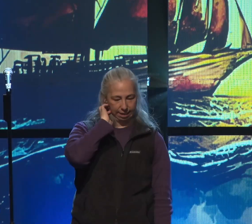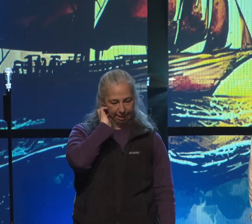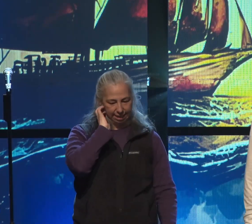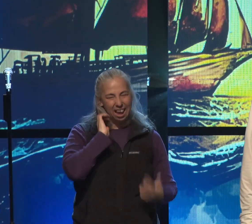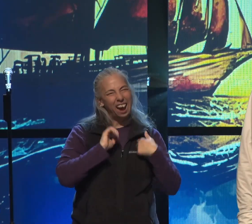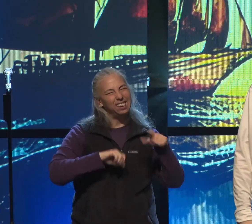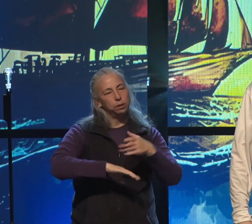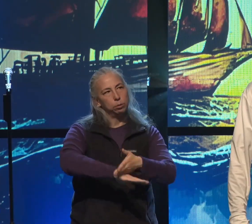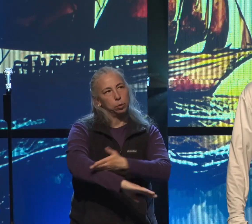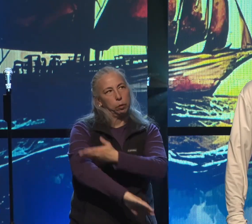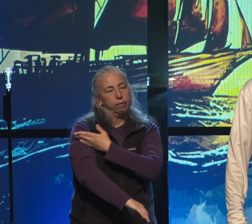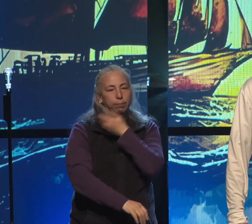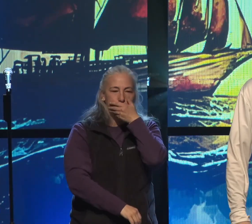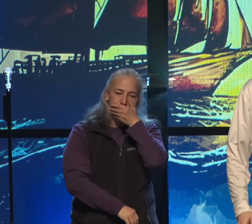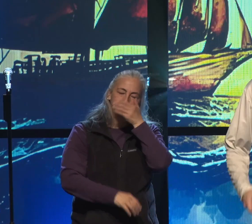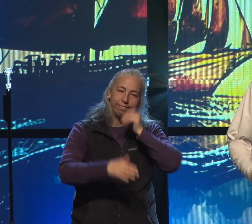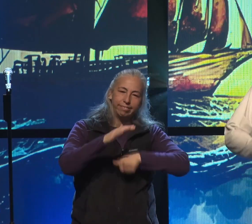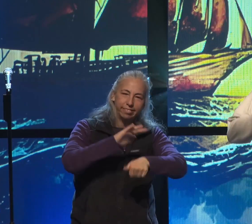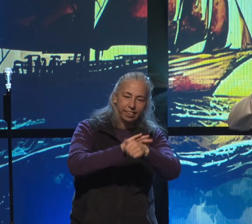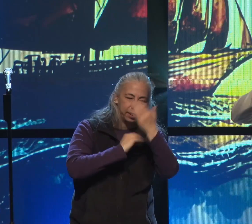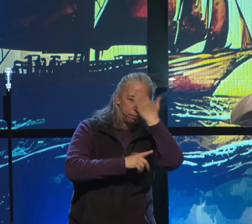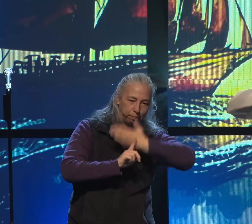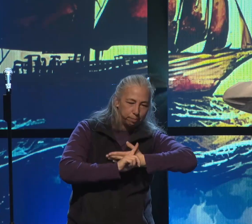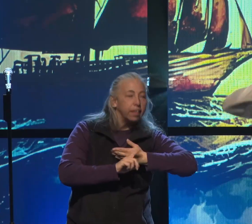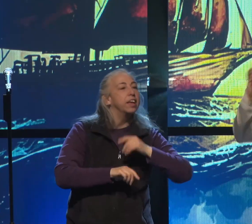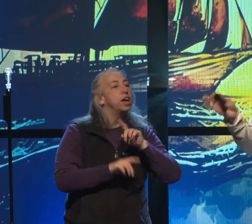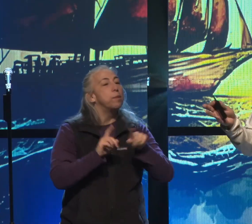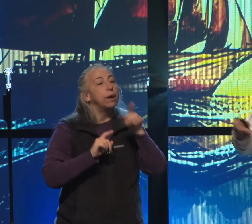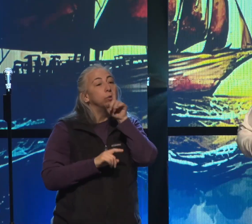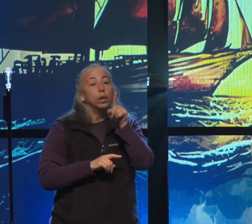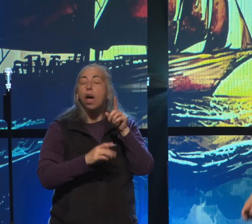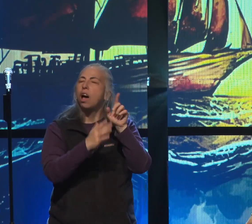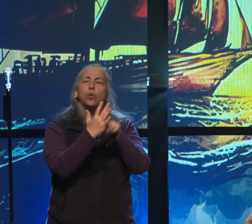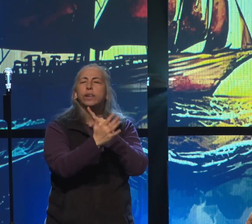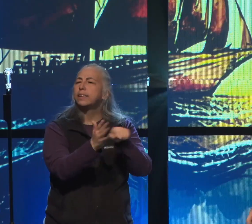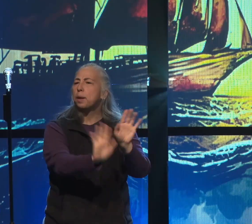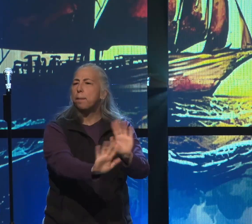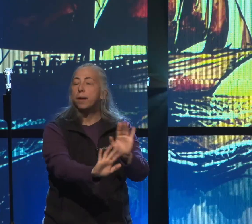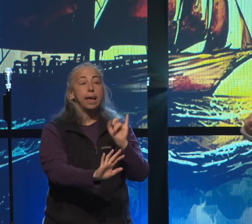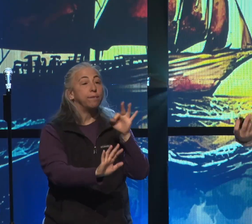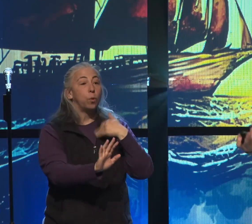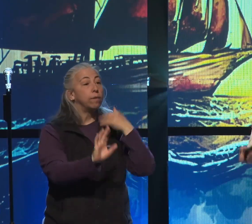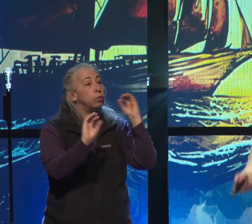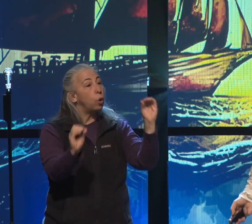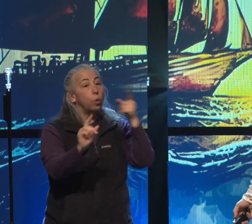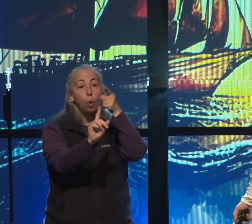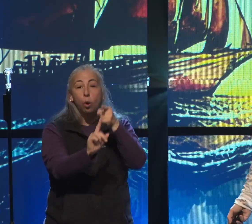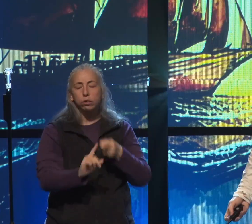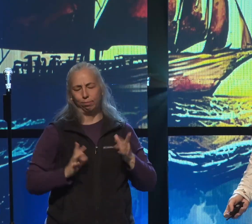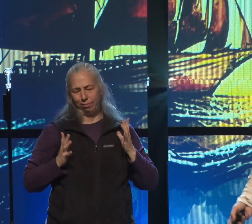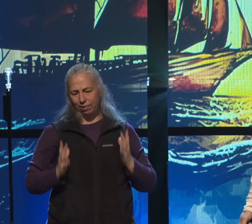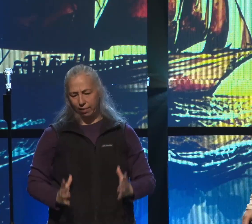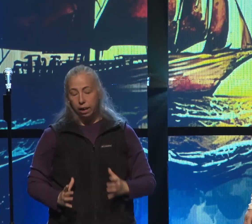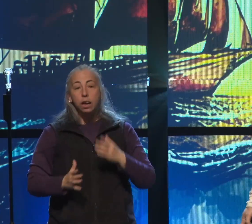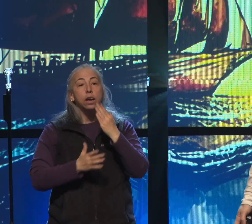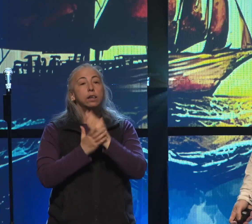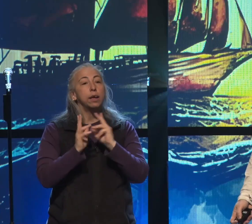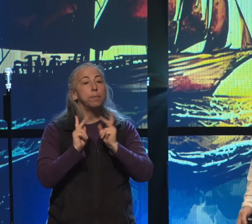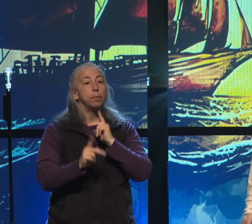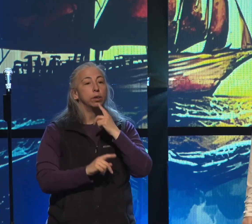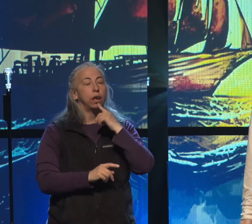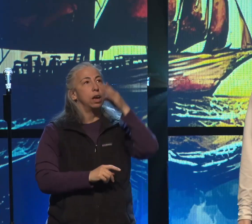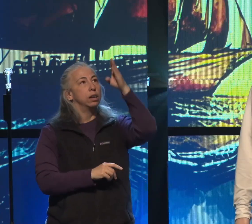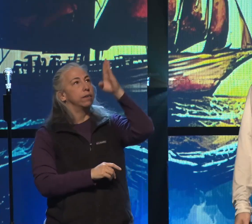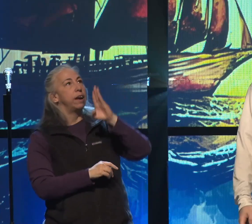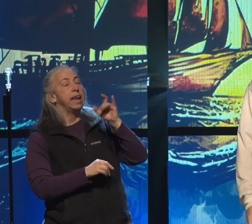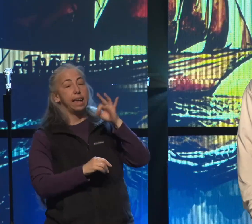that. But like there is that side of it. But so there's not a criticism if you don't have goals, because some of us really think about the divine as like, well, if I